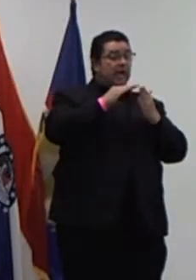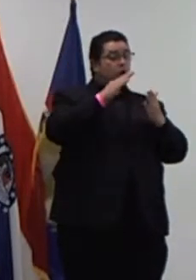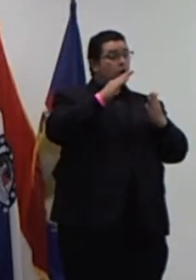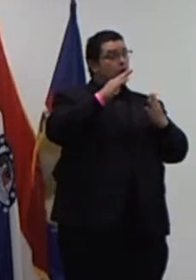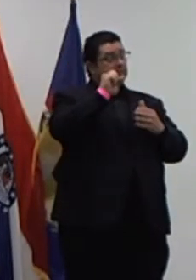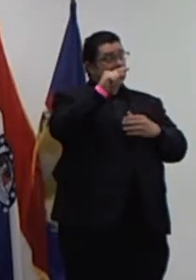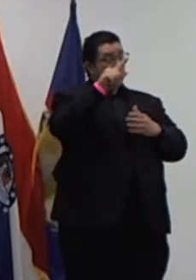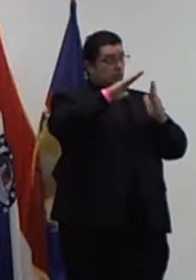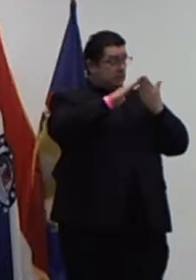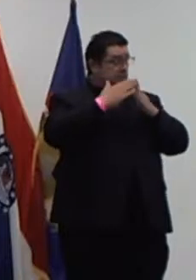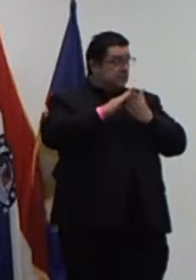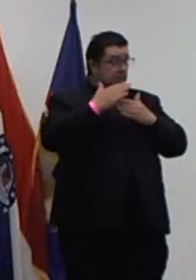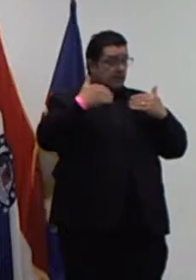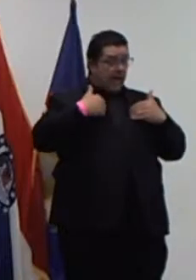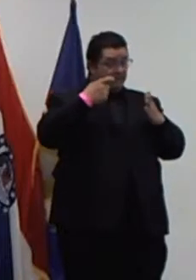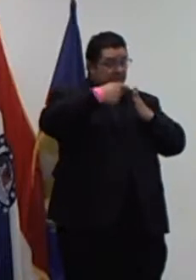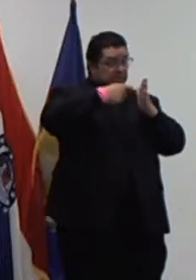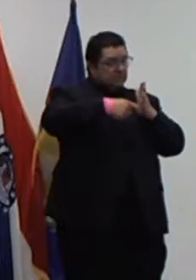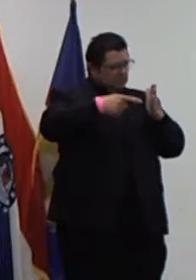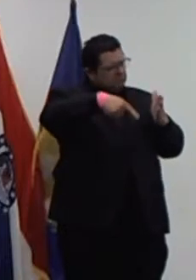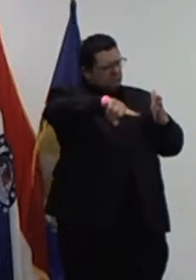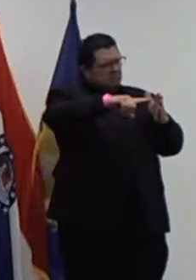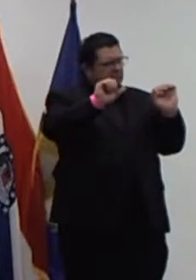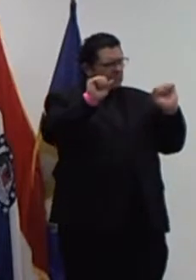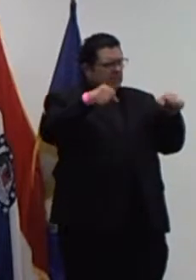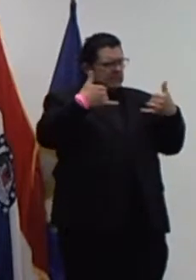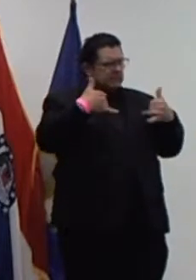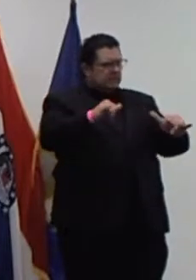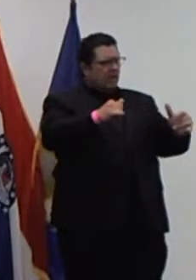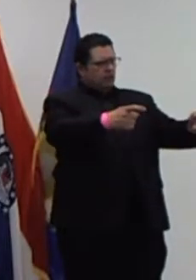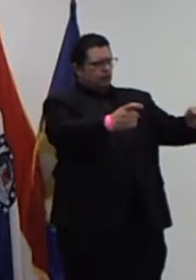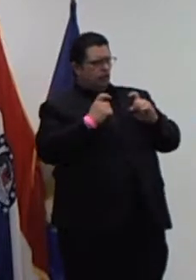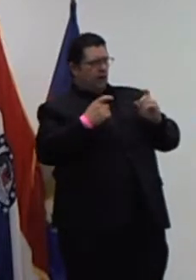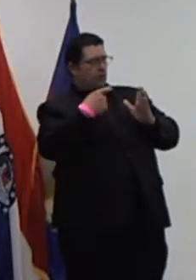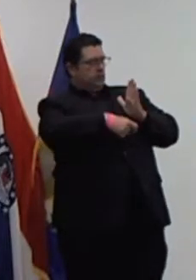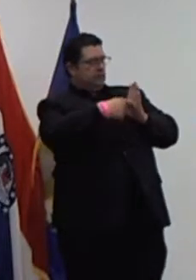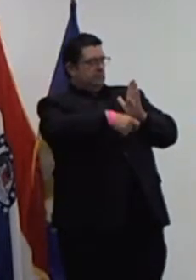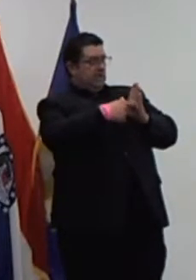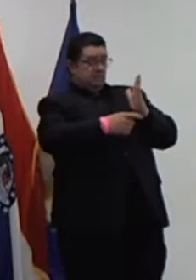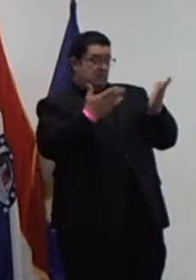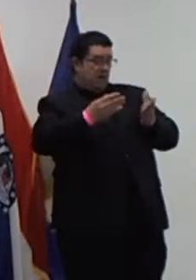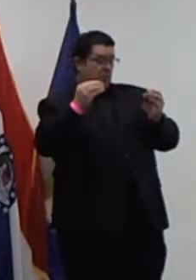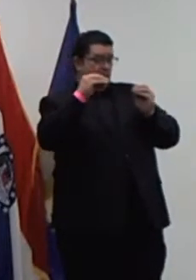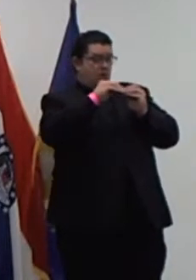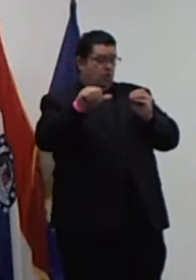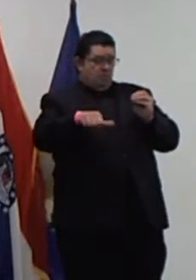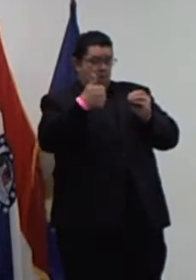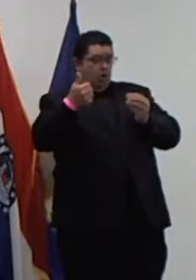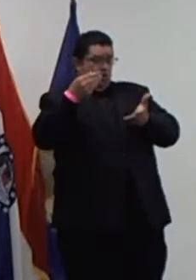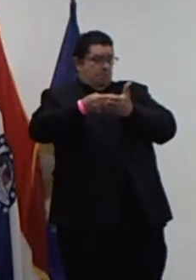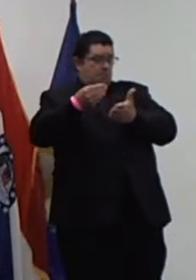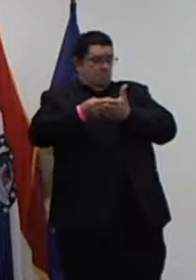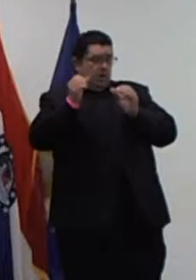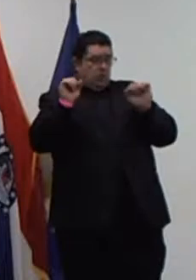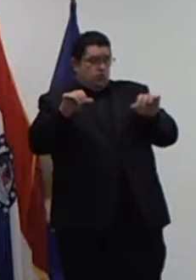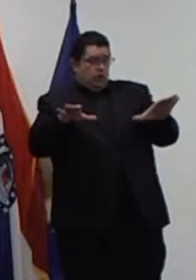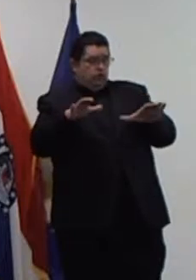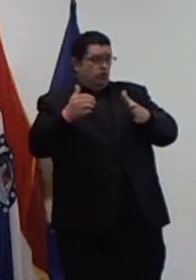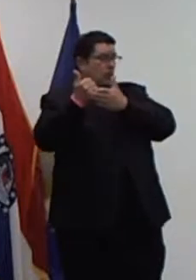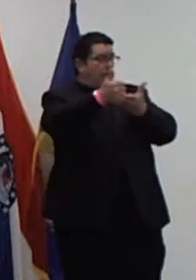with COVID-19, they're still going to be able to turn those expenses in. There may be other sources we can help to do that to